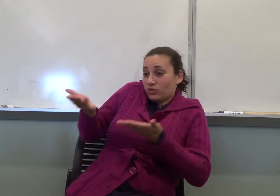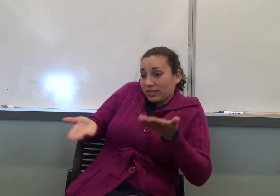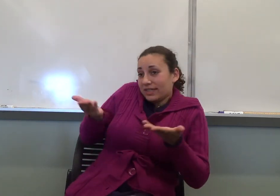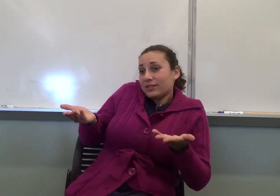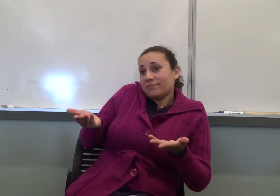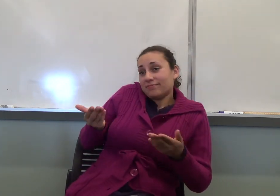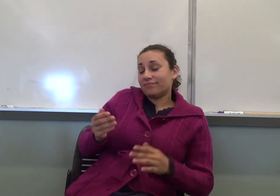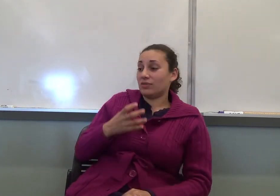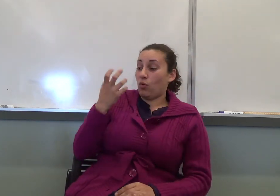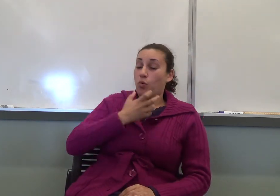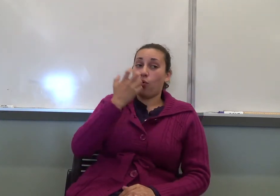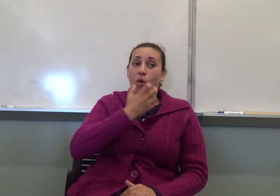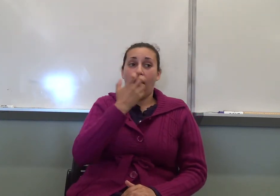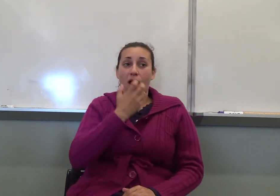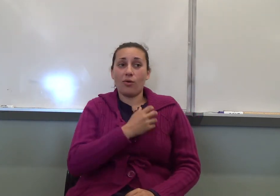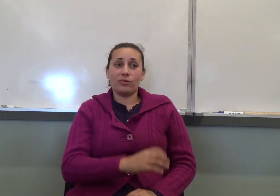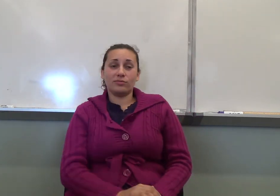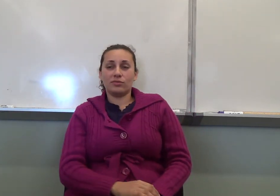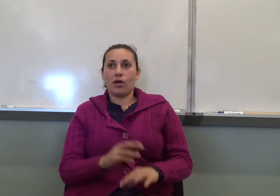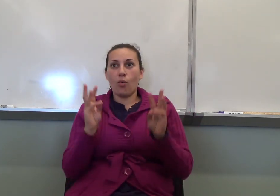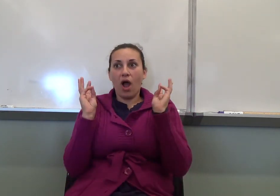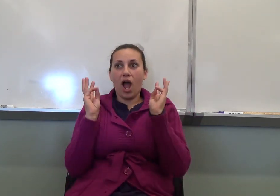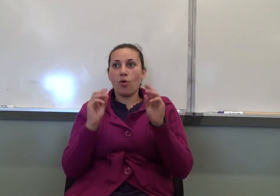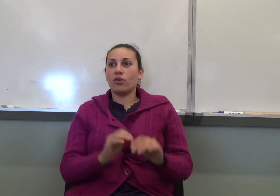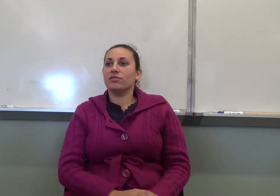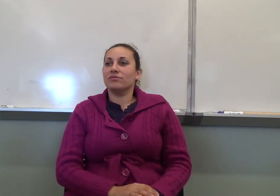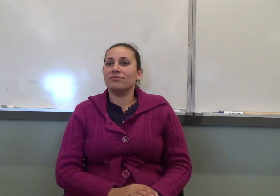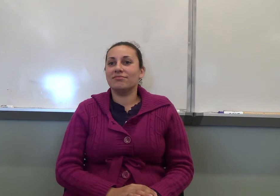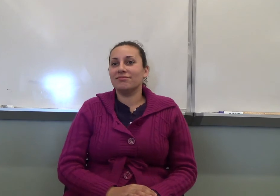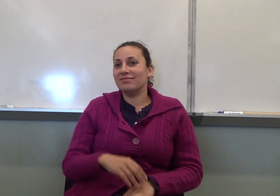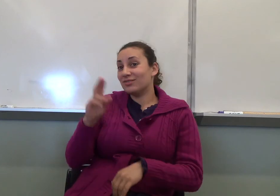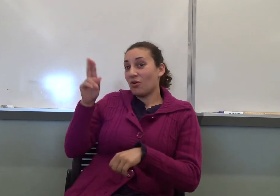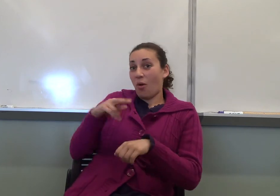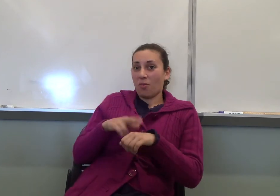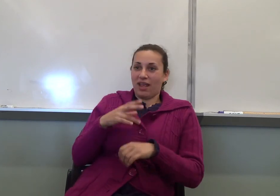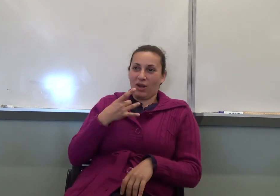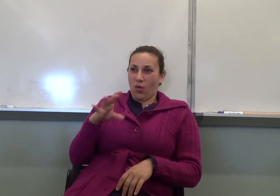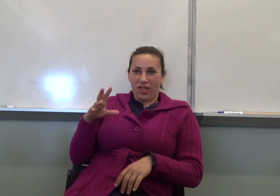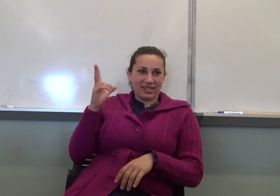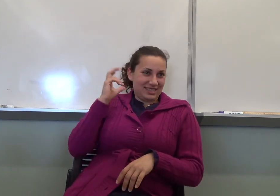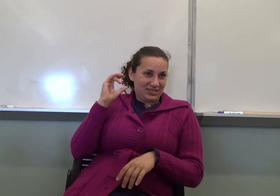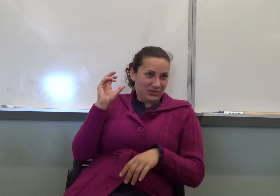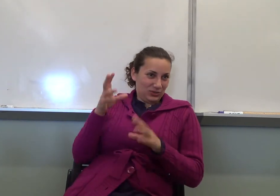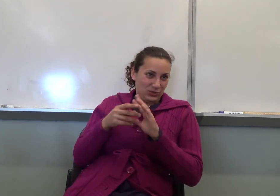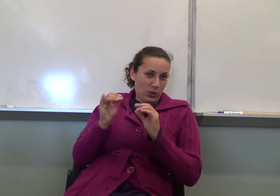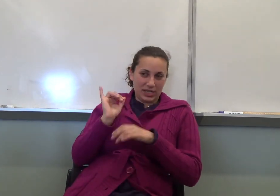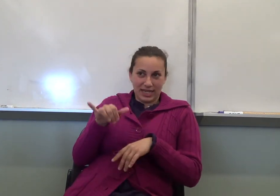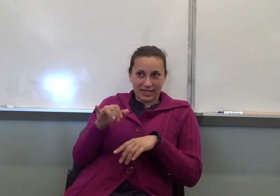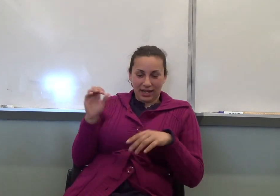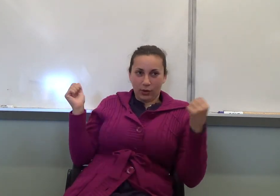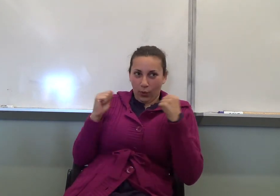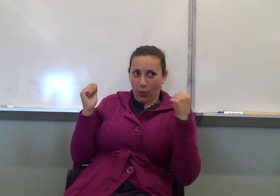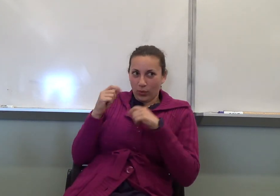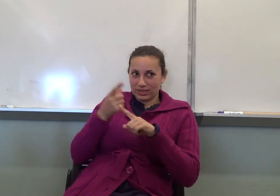Wow. I didn't even like to hear stories like that. All right. That's not my thing.